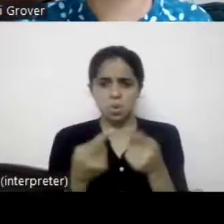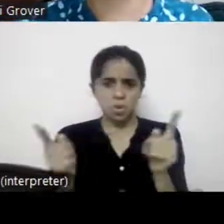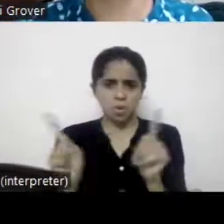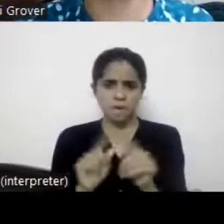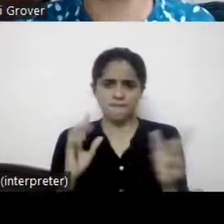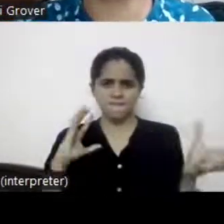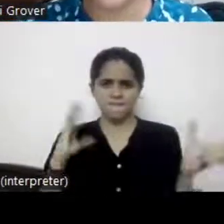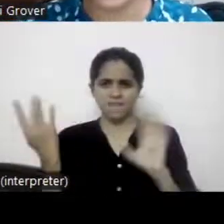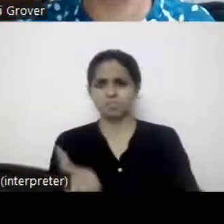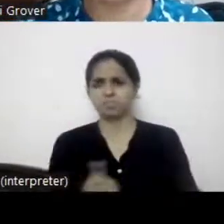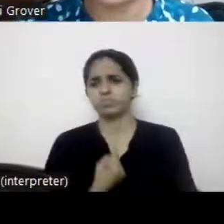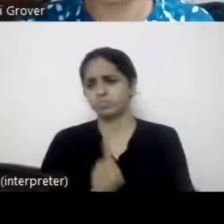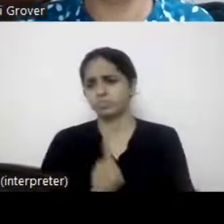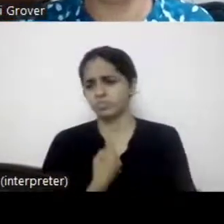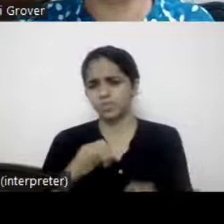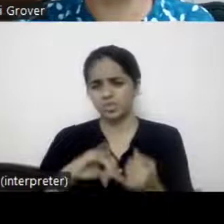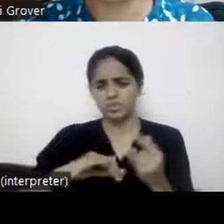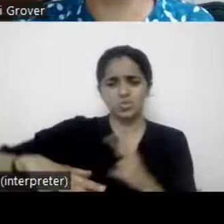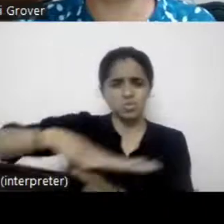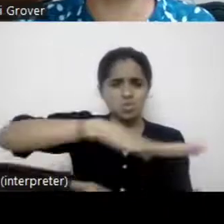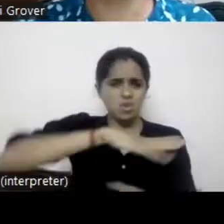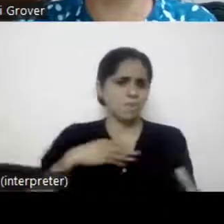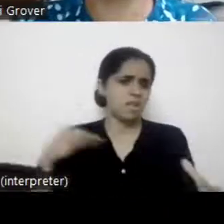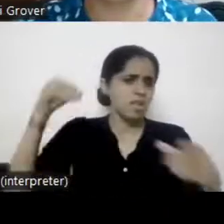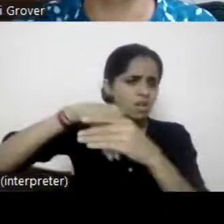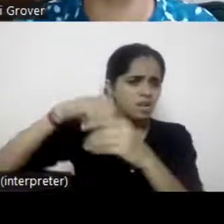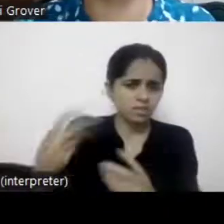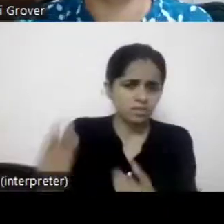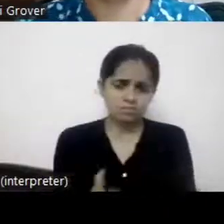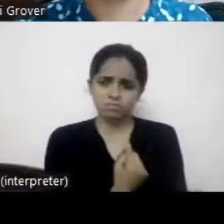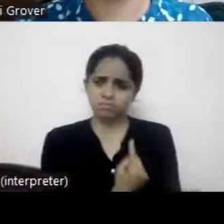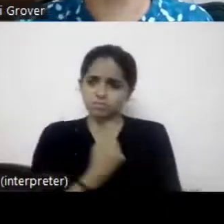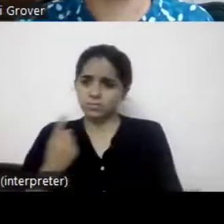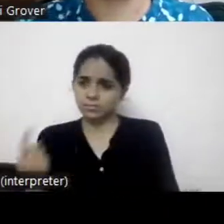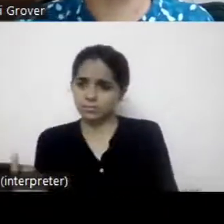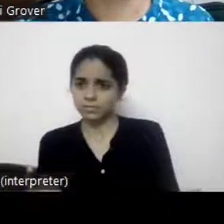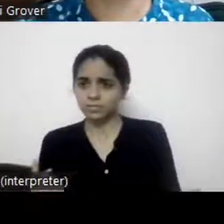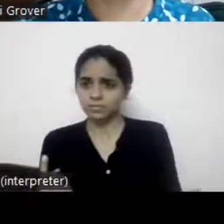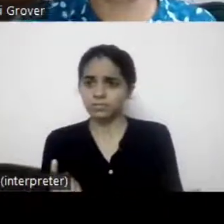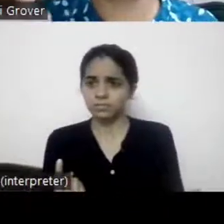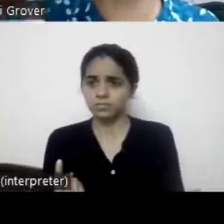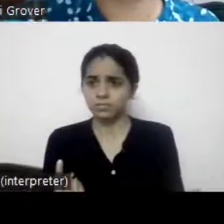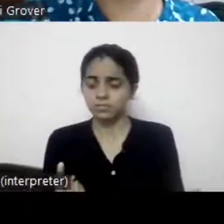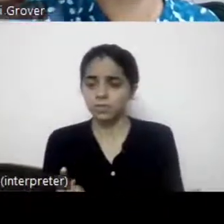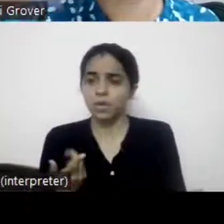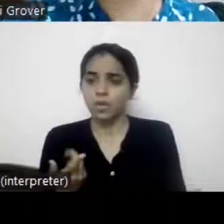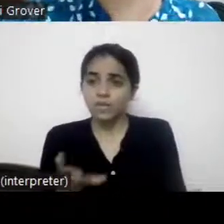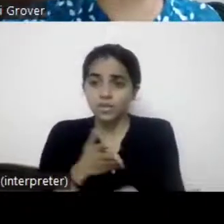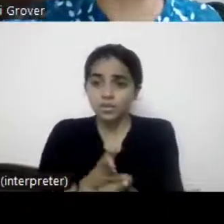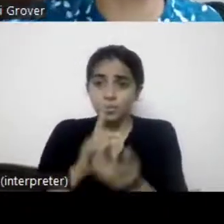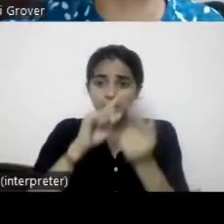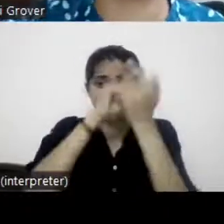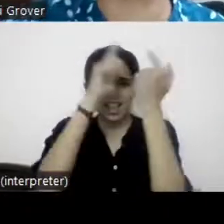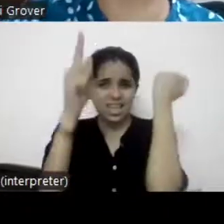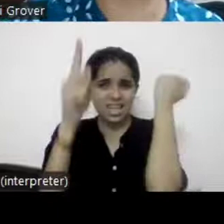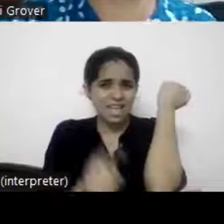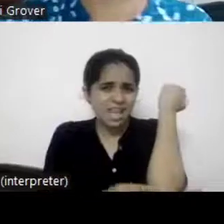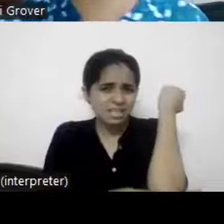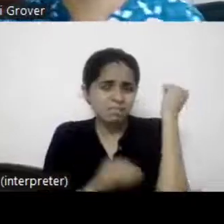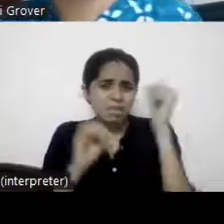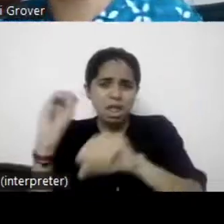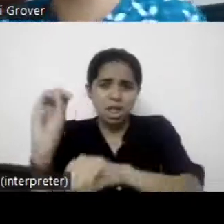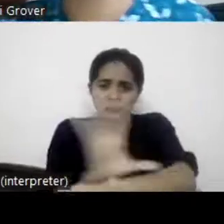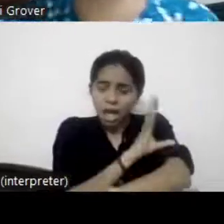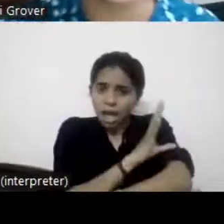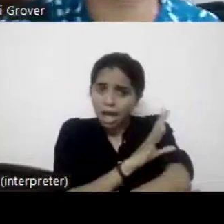and she devoted all her life in getting that one degree, which towards the end becomes like an inspiration